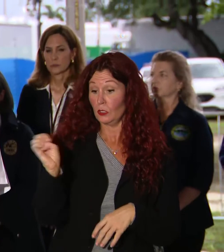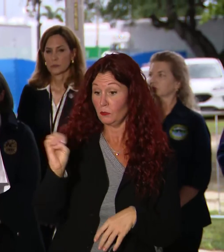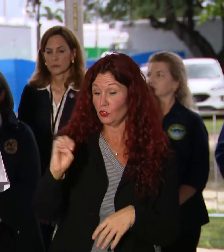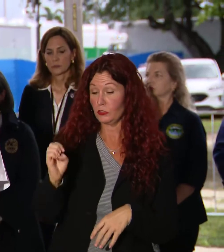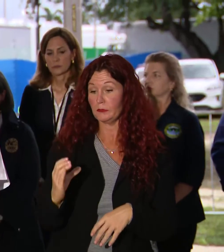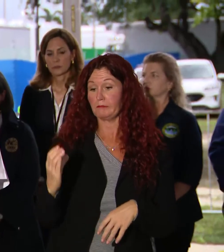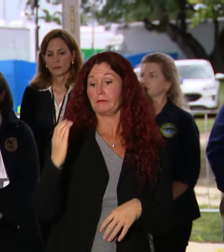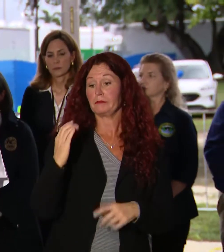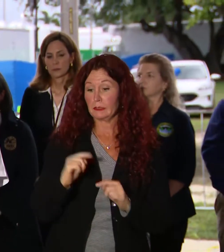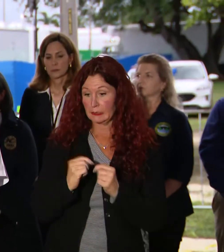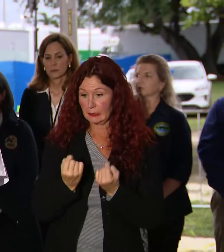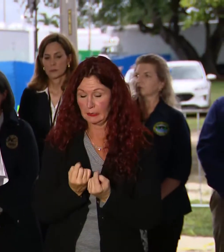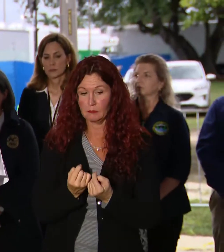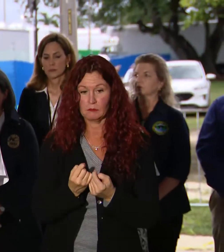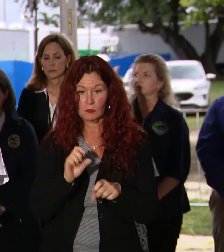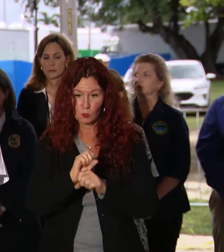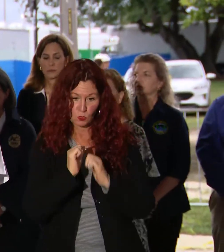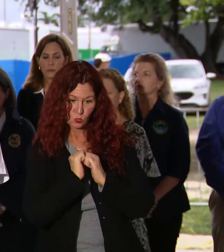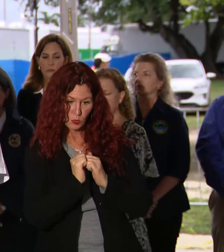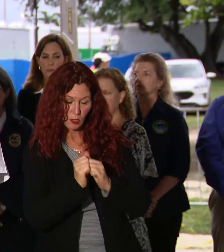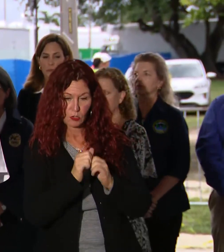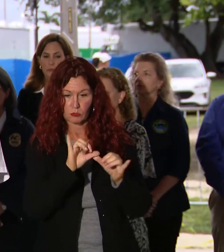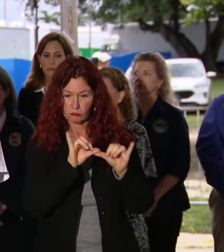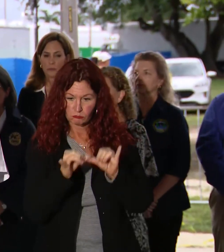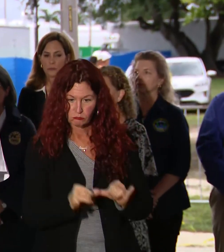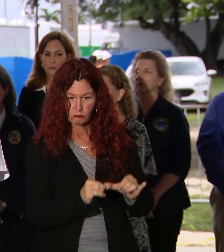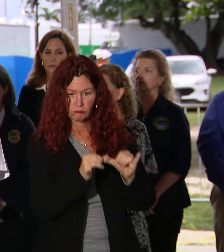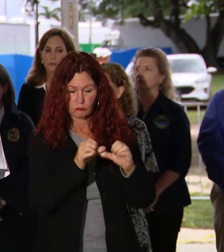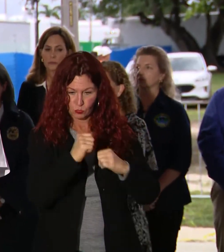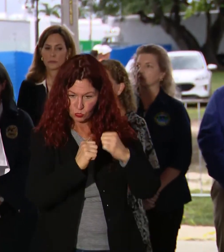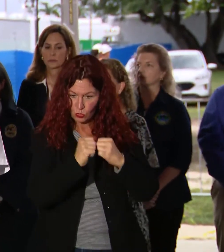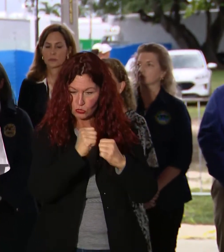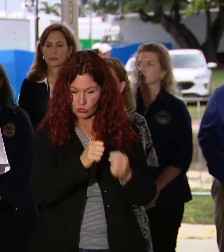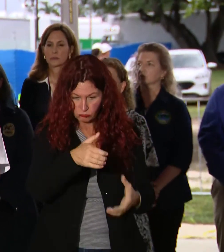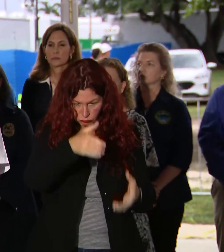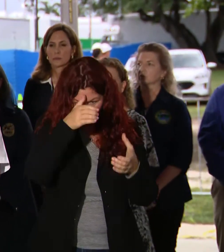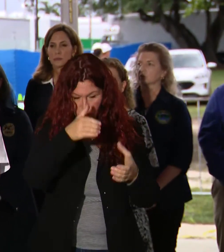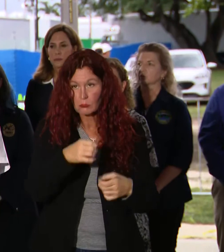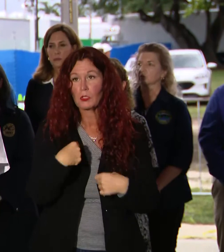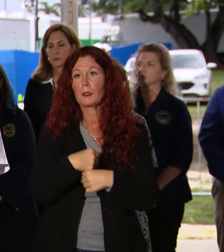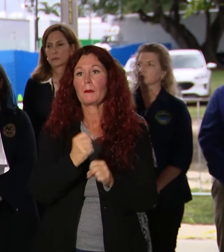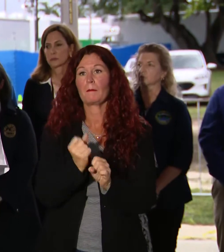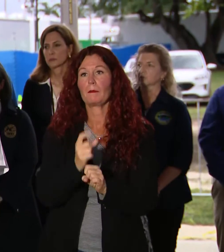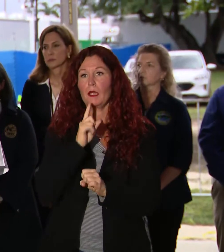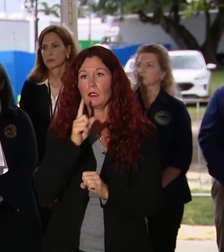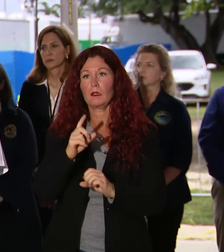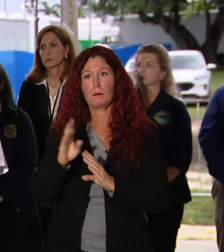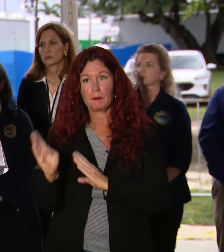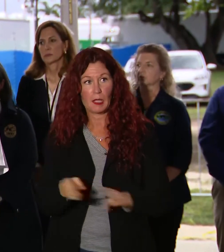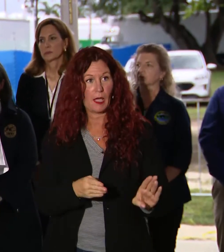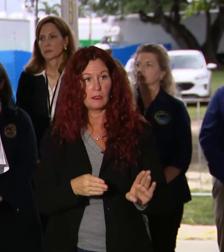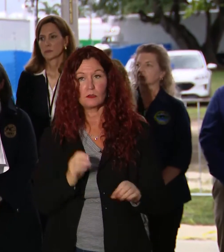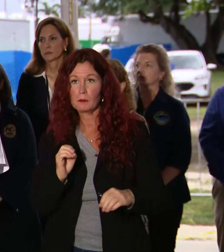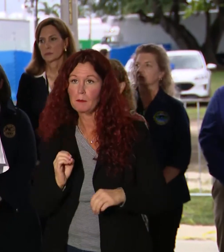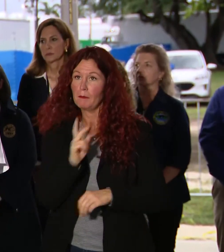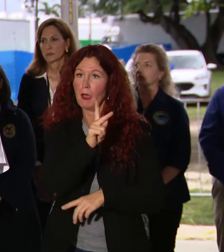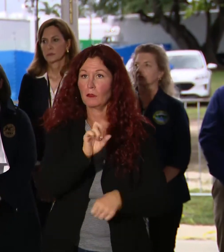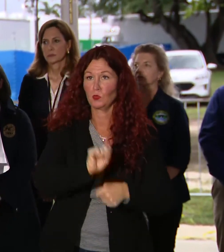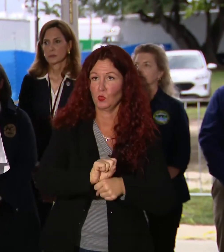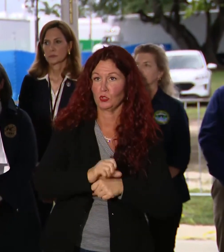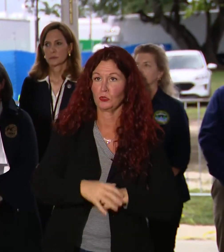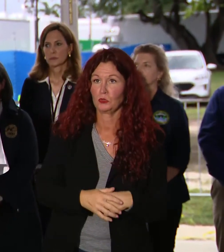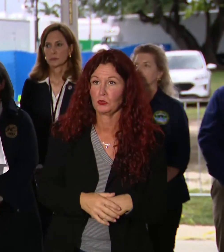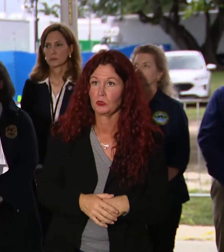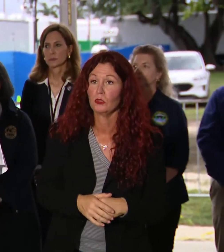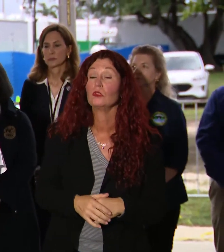in coordination with the structural specialists, created a search and rescue operations re-engagement plan. All task